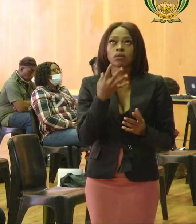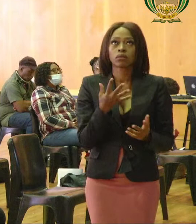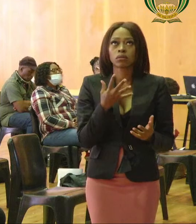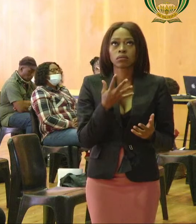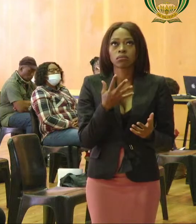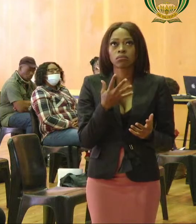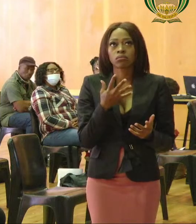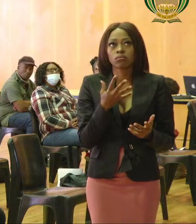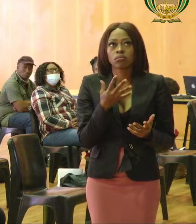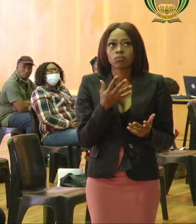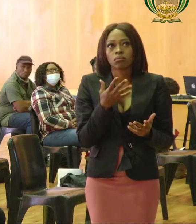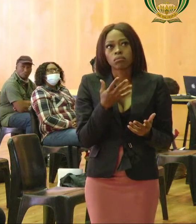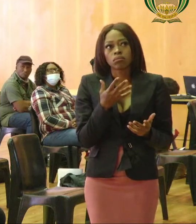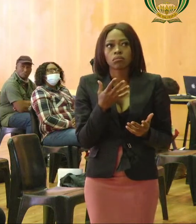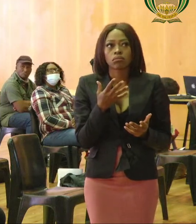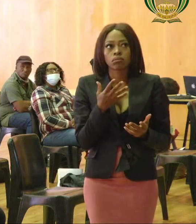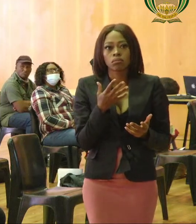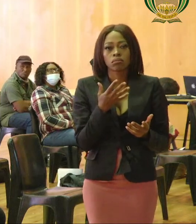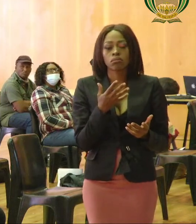to be